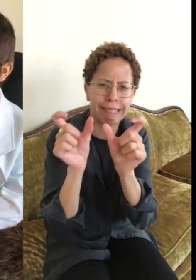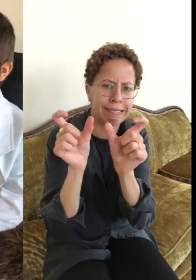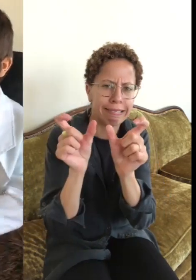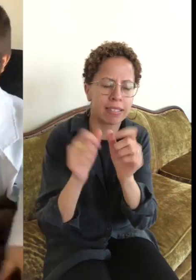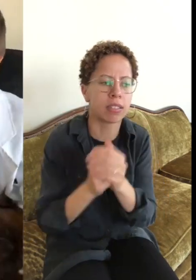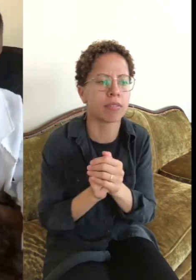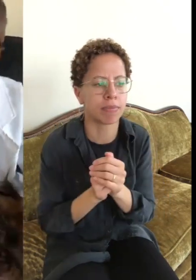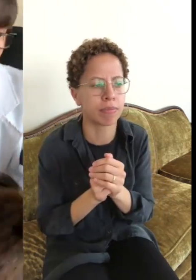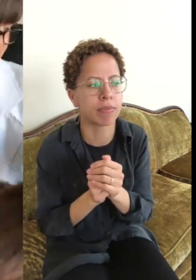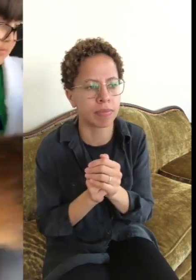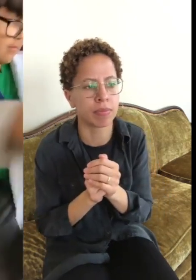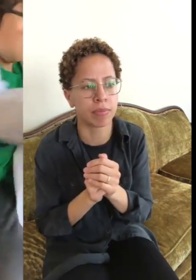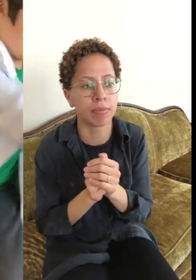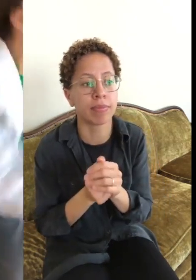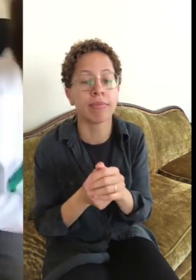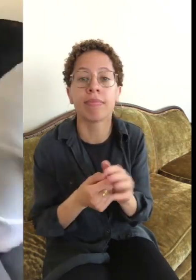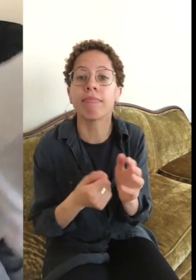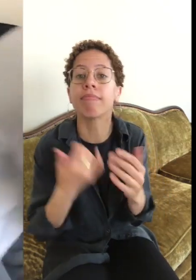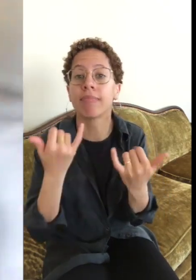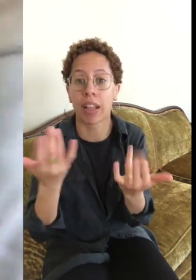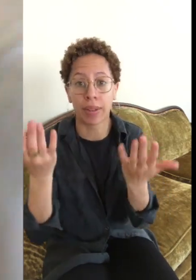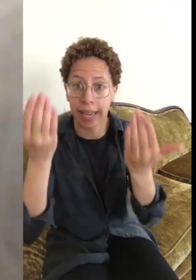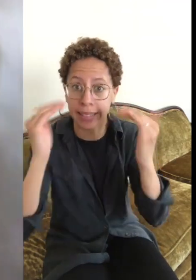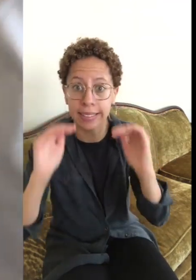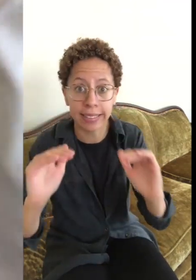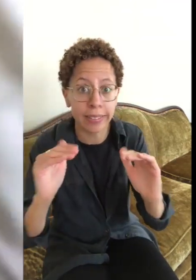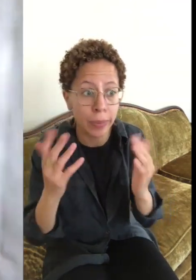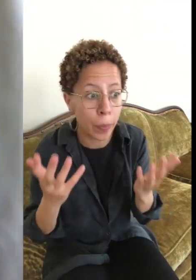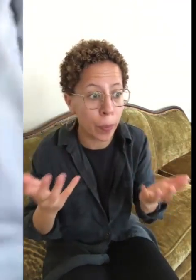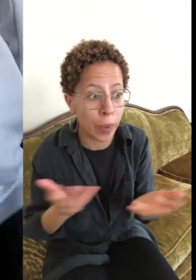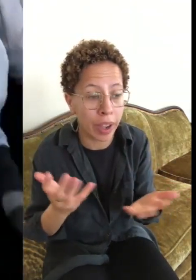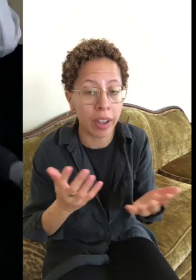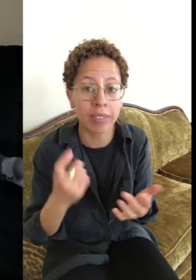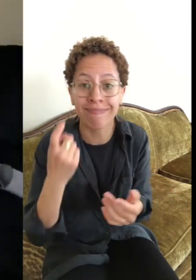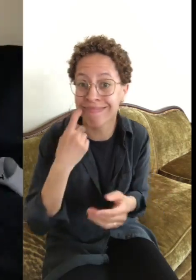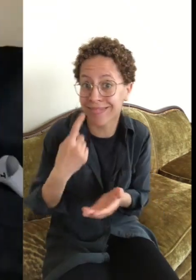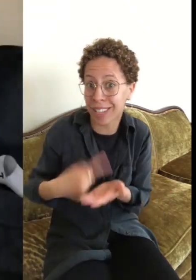next? We were just talking about Churchill, so this is a big connection to Churchill.